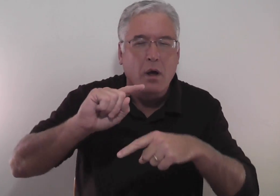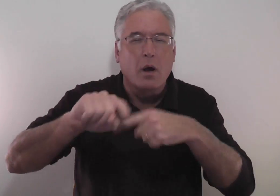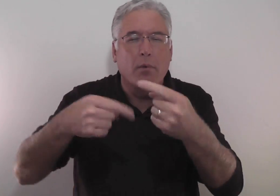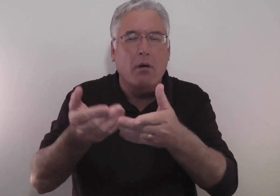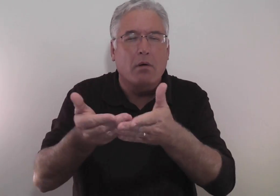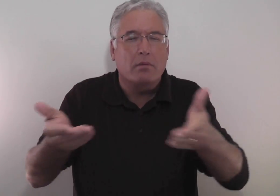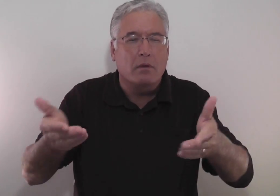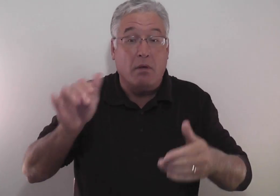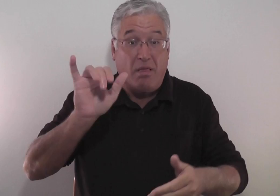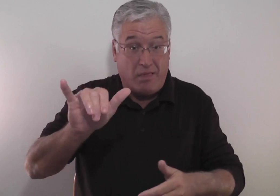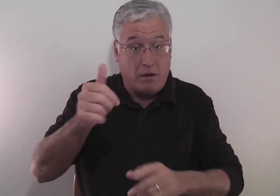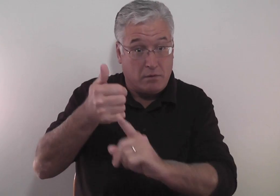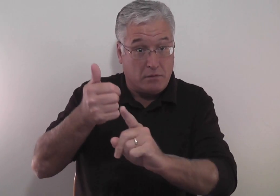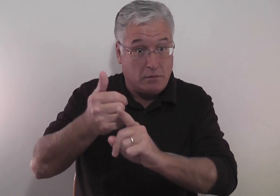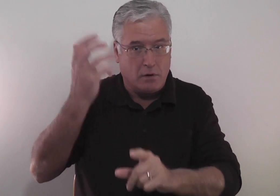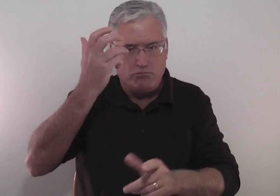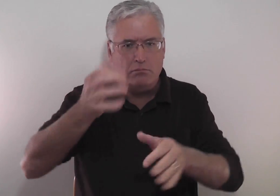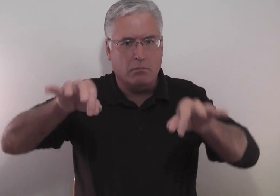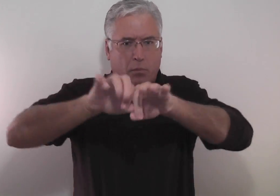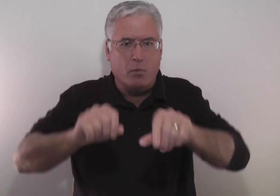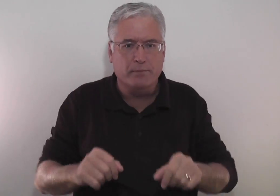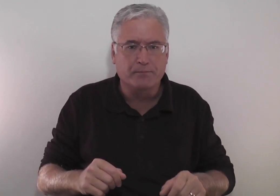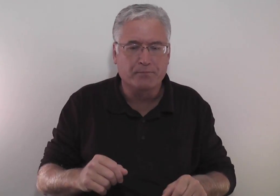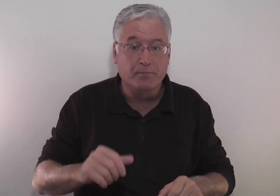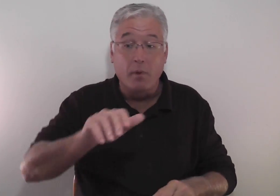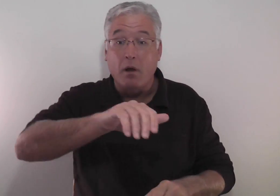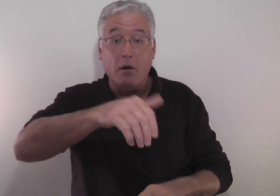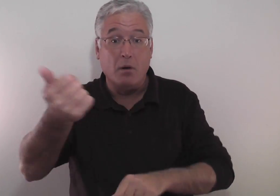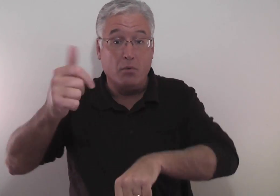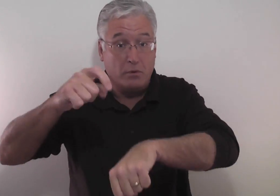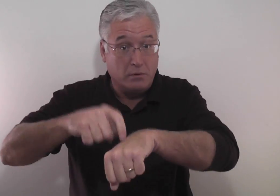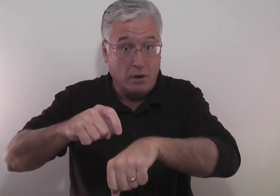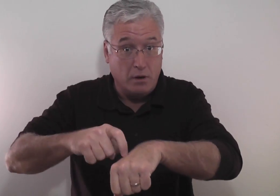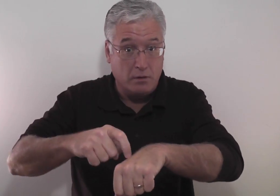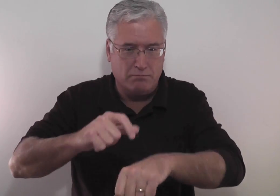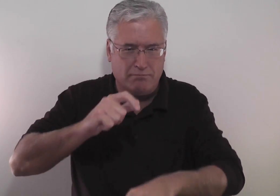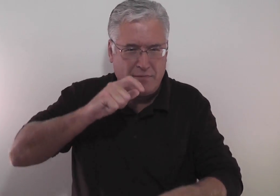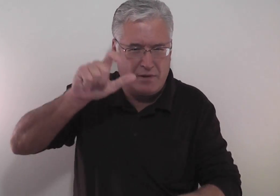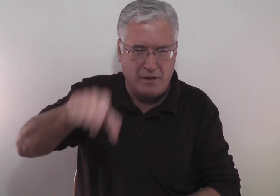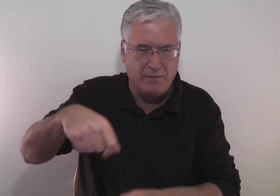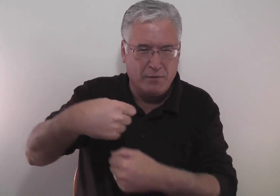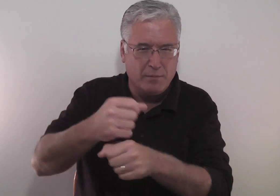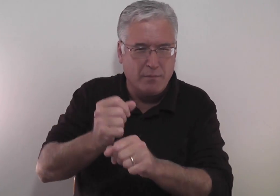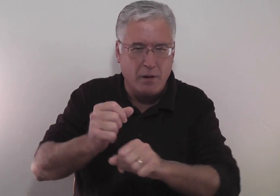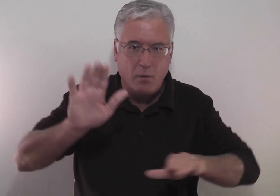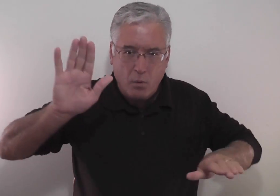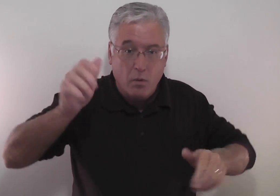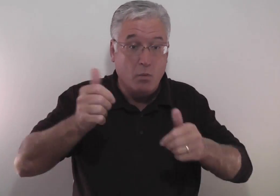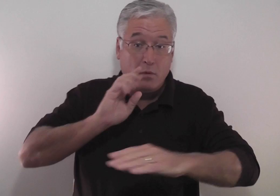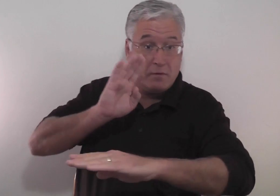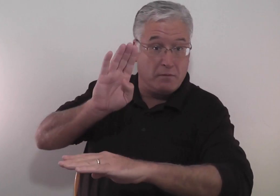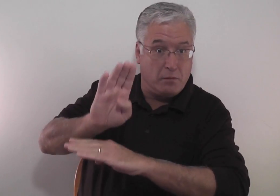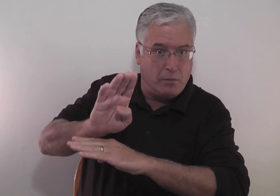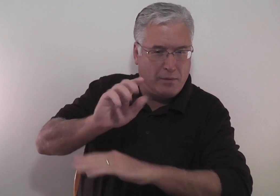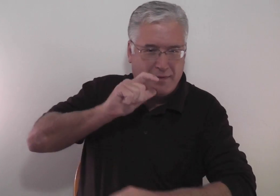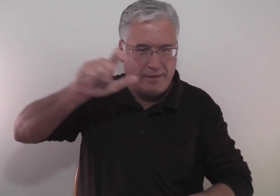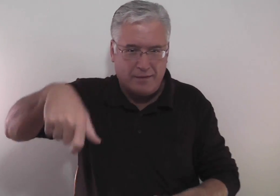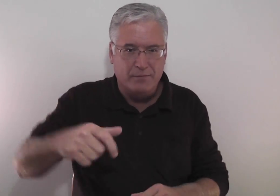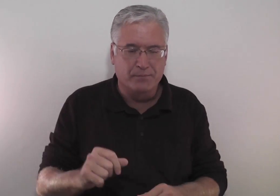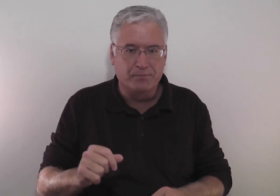vow, and it's only about something, that's of great importance. And other times, don't make an oath or a